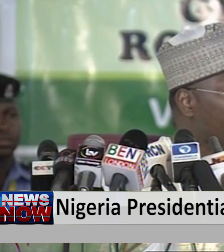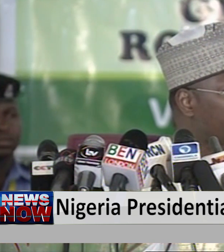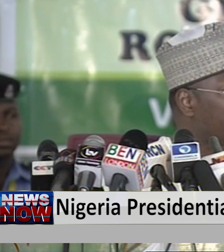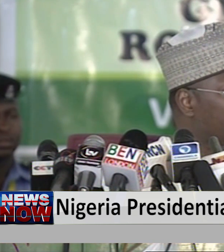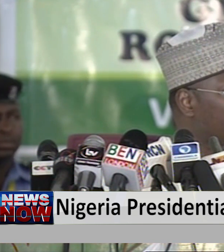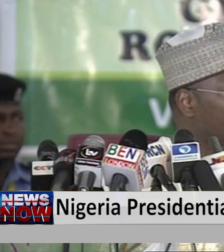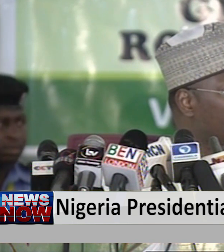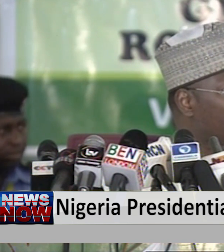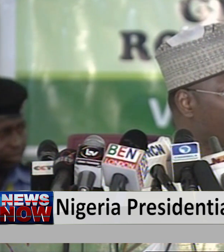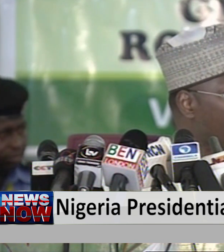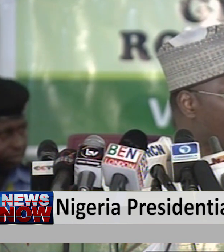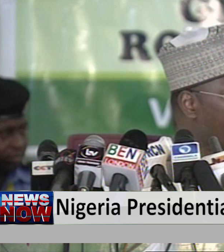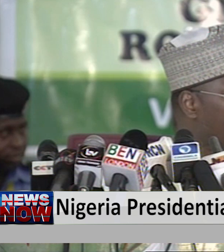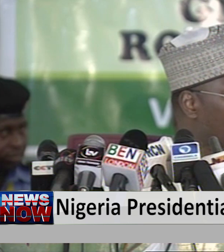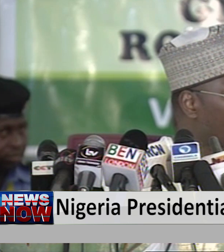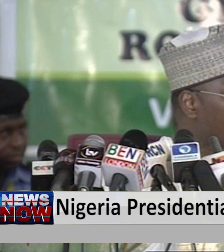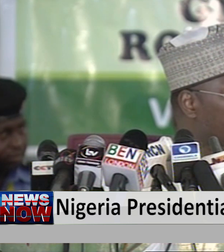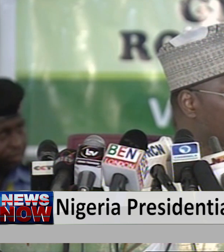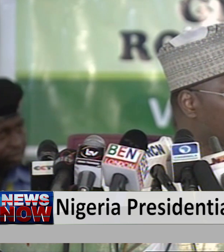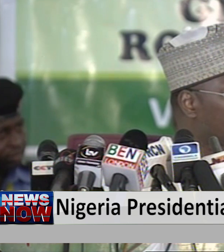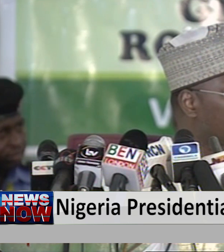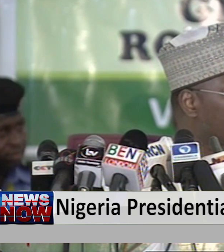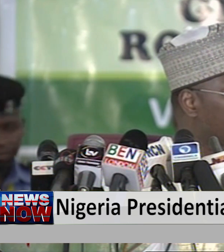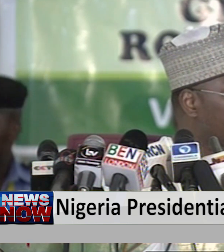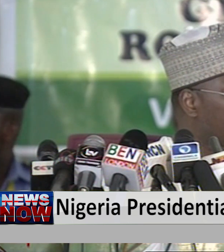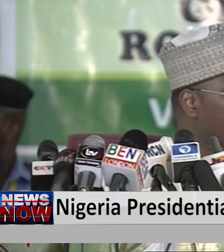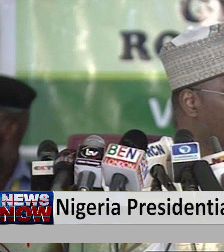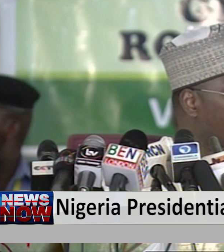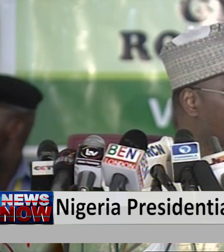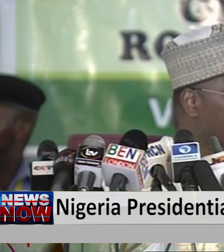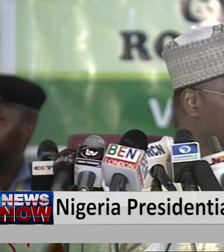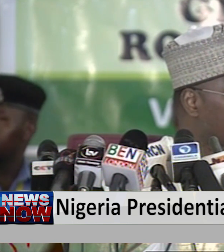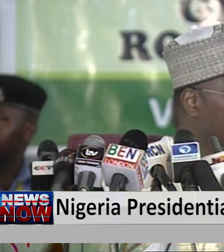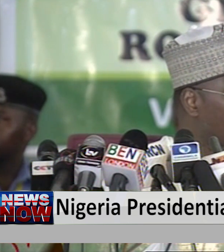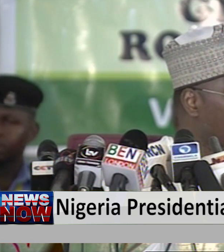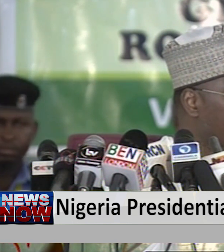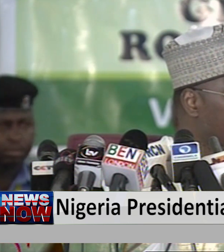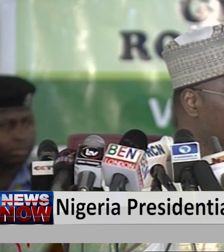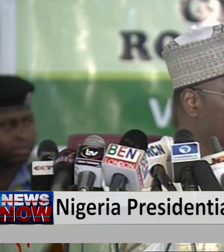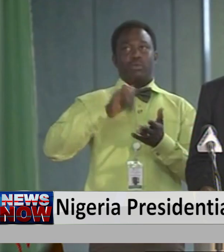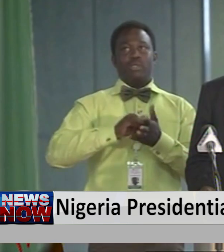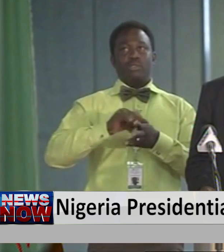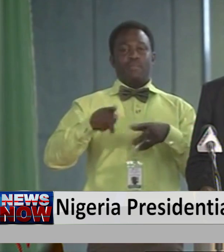were already handed over to the